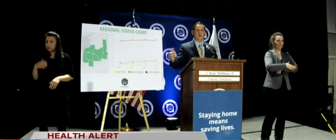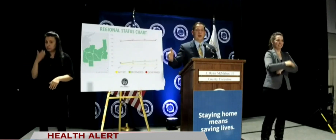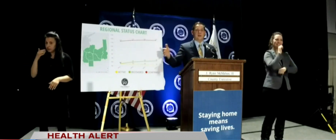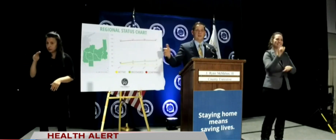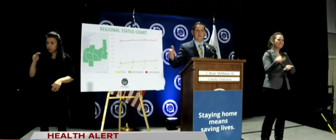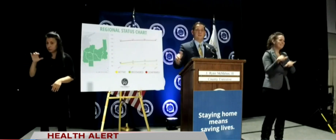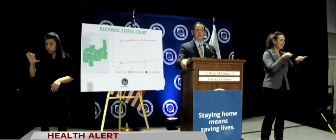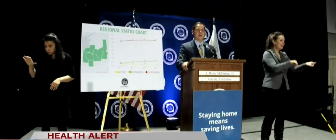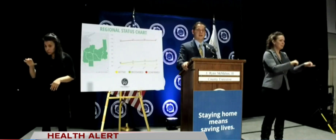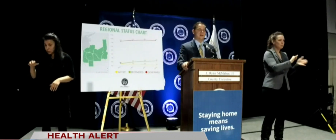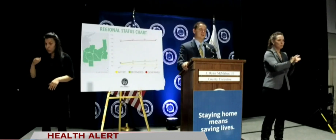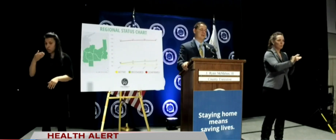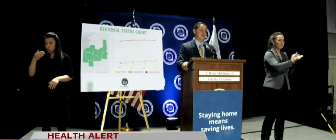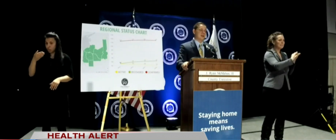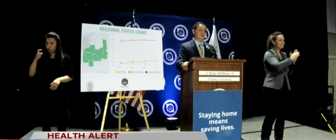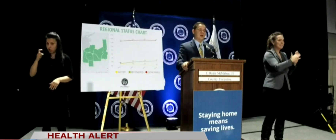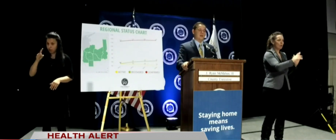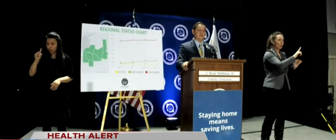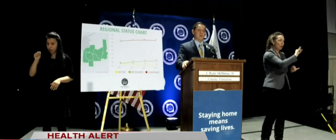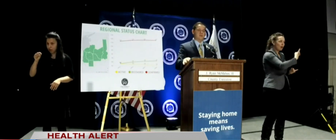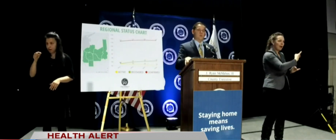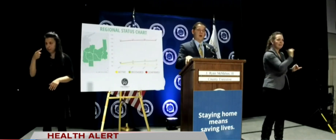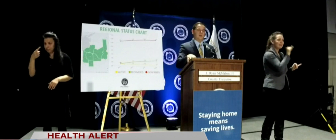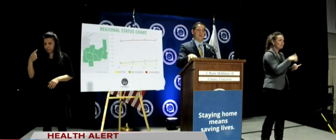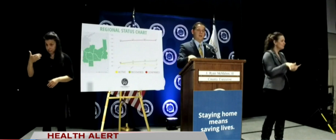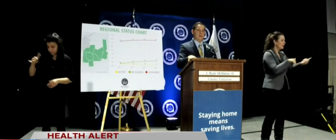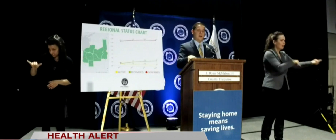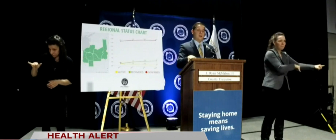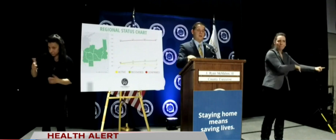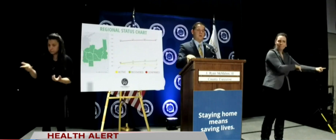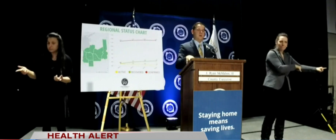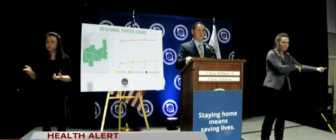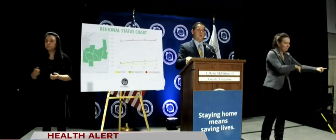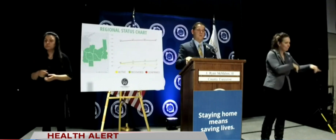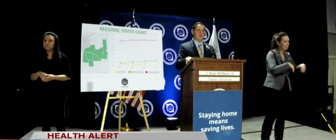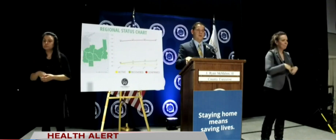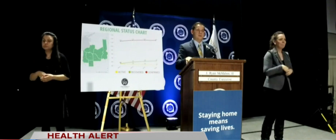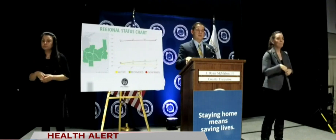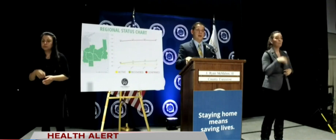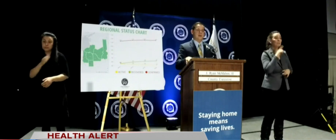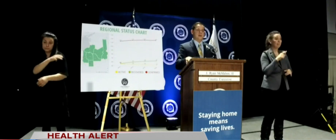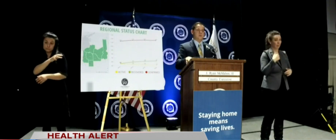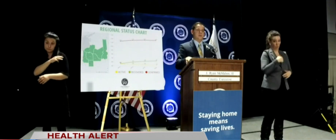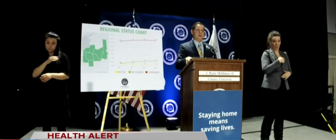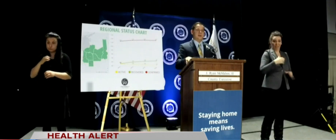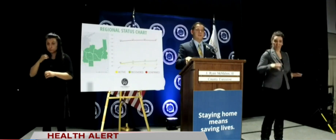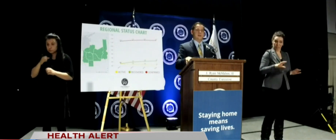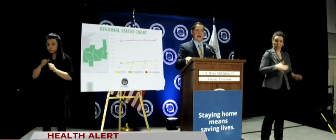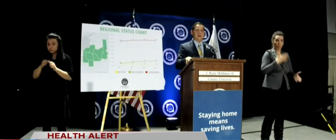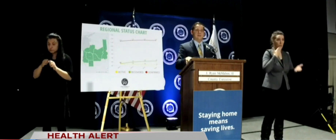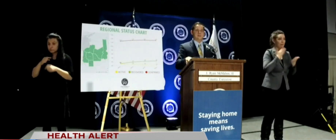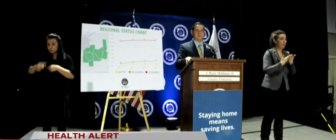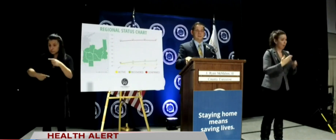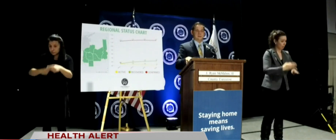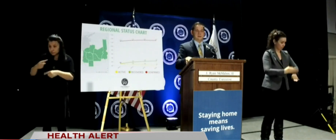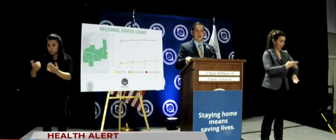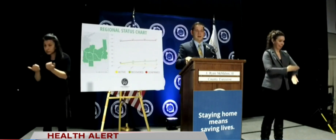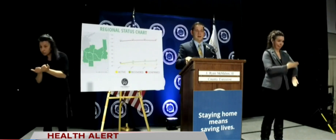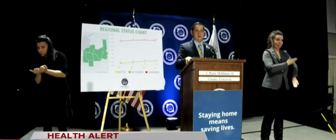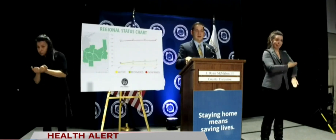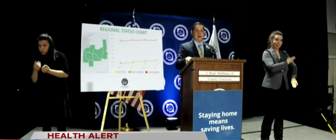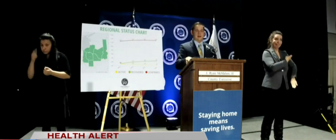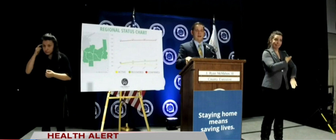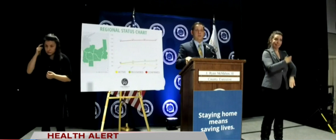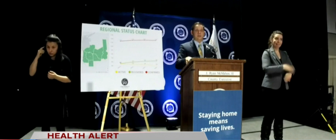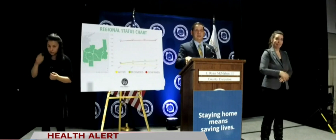our own data. Let's make that case. So I think everybody's done well and done that. For us, it's not, we gave out some guidance.